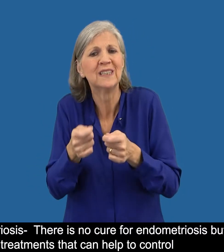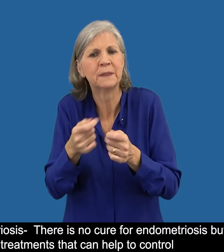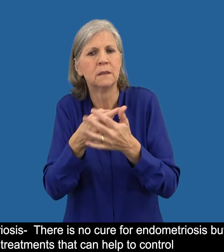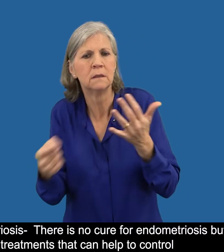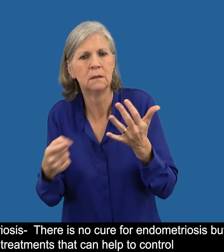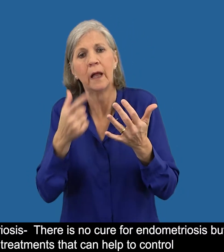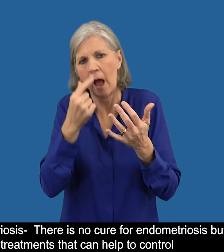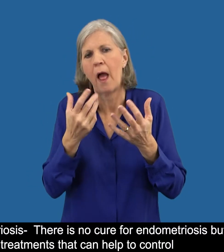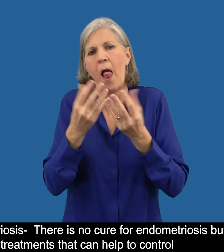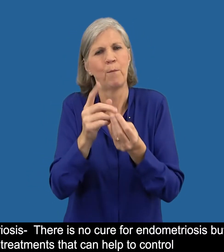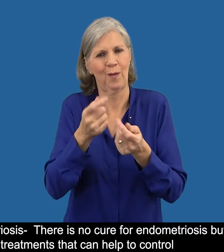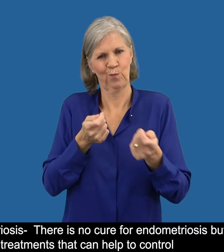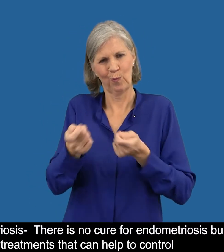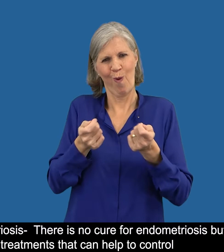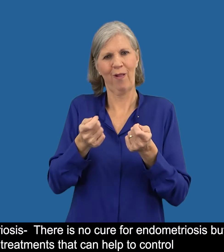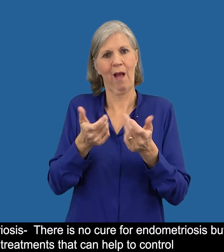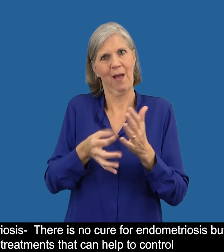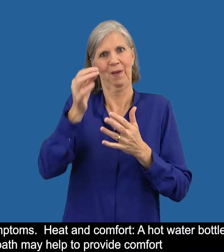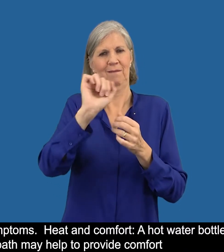control or improve your symptoms.